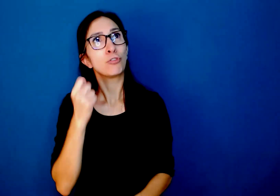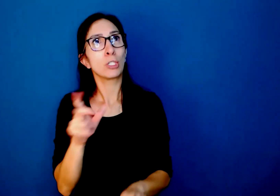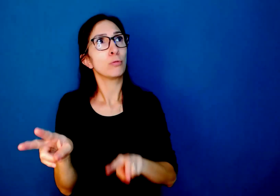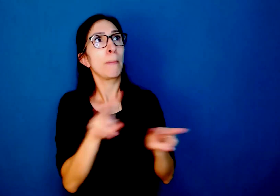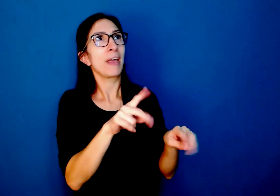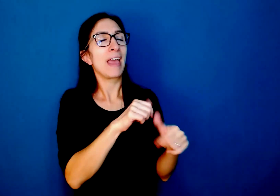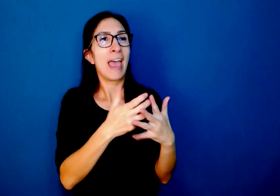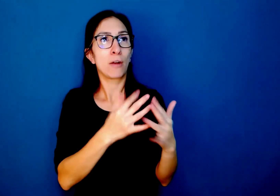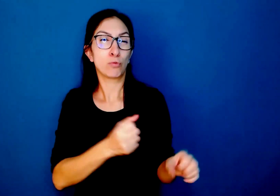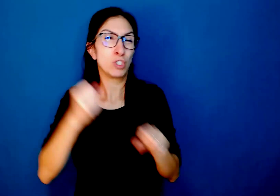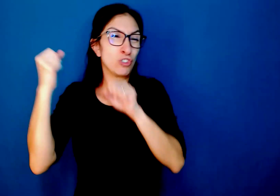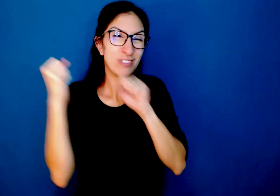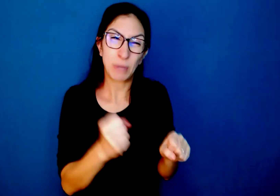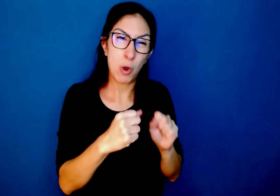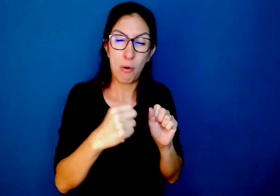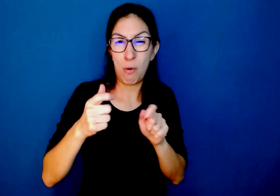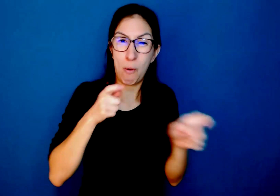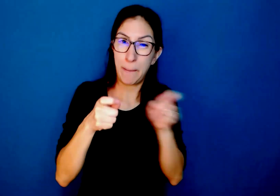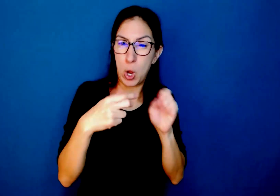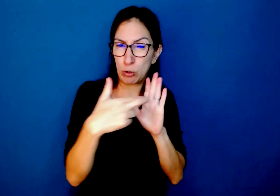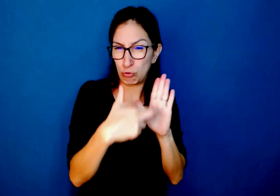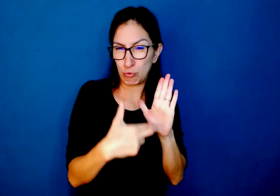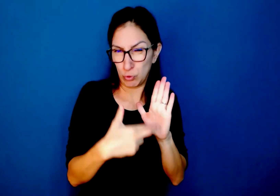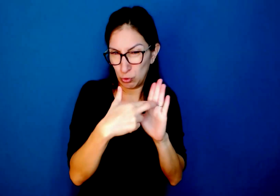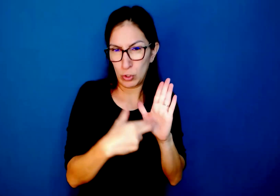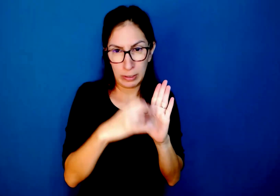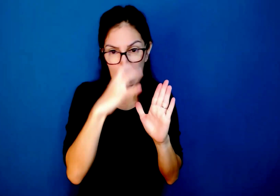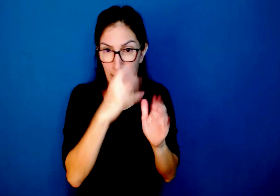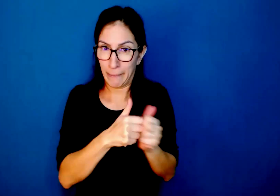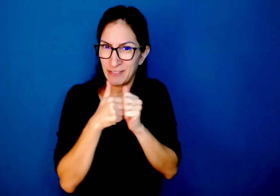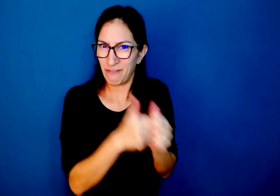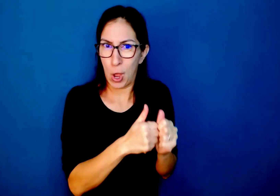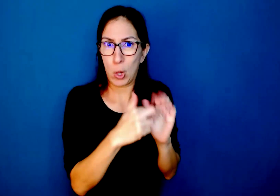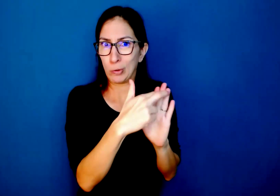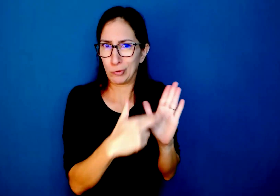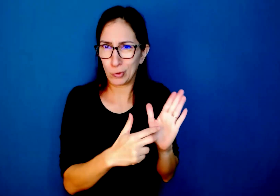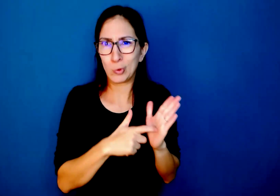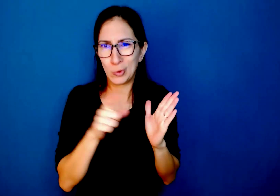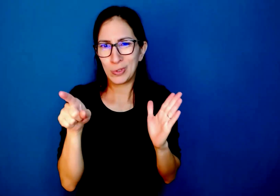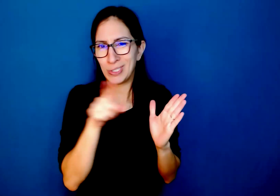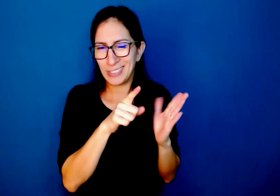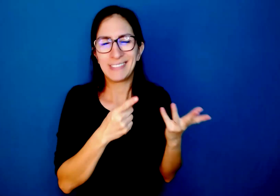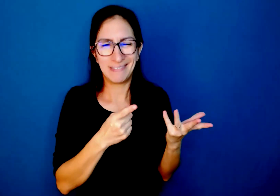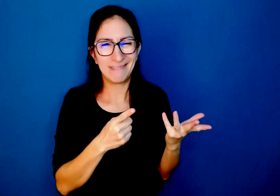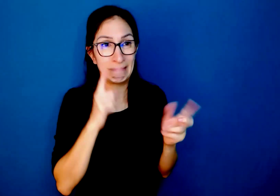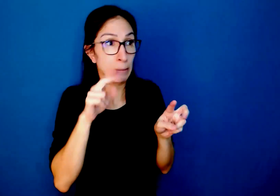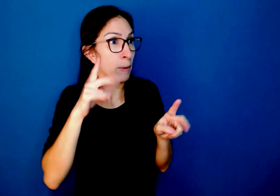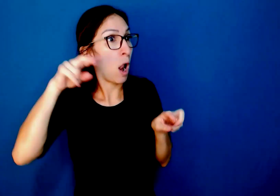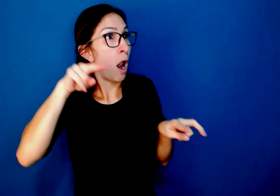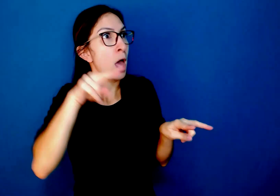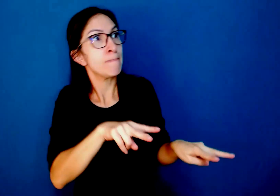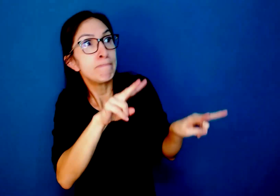heavily regulated still, again, for better or worse, still pretty regulated and very much